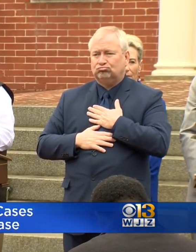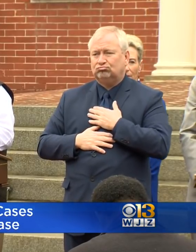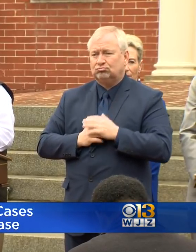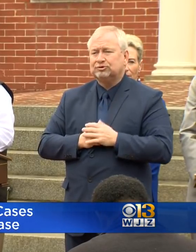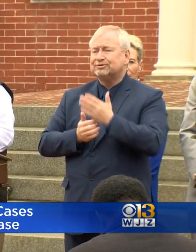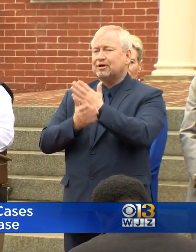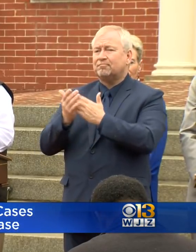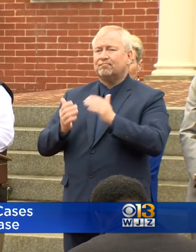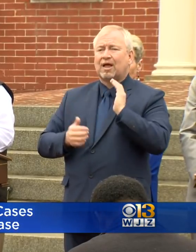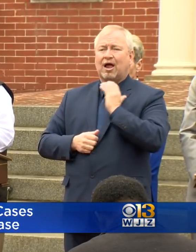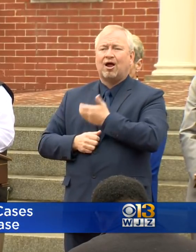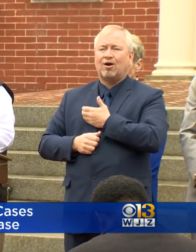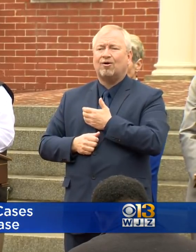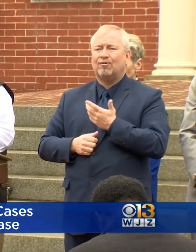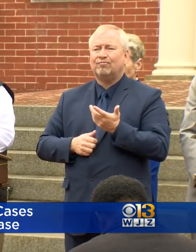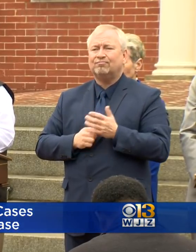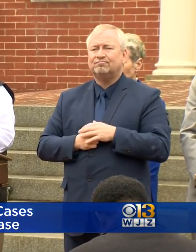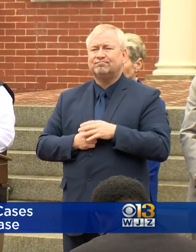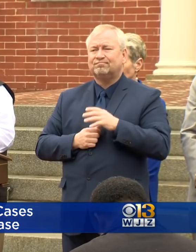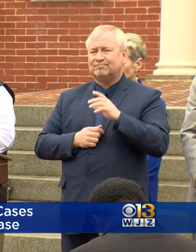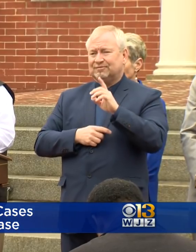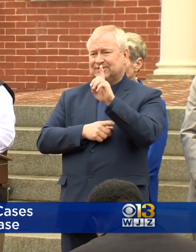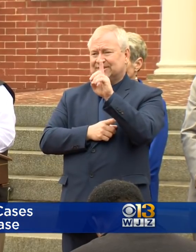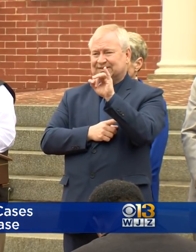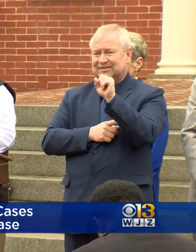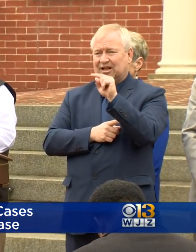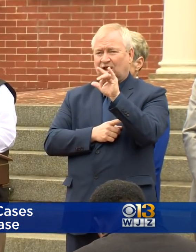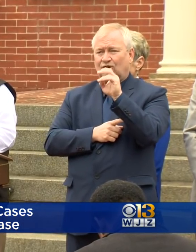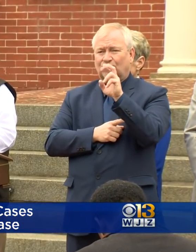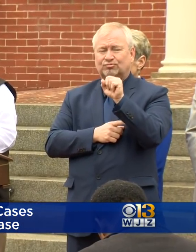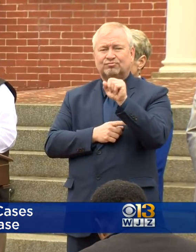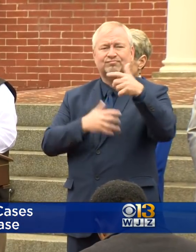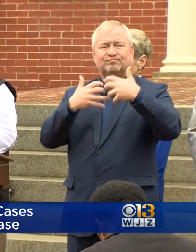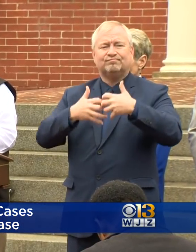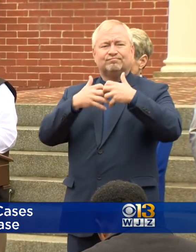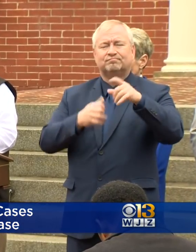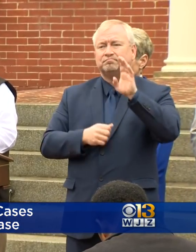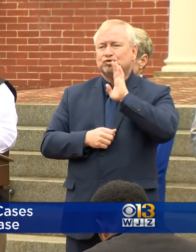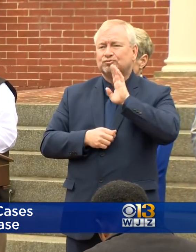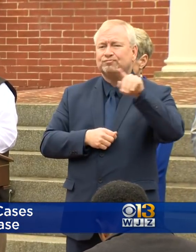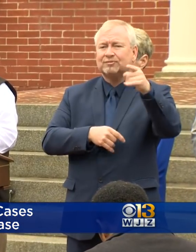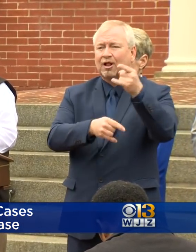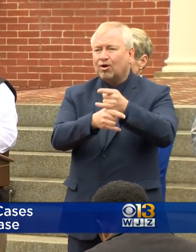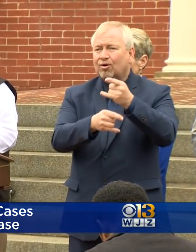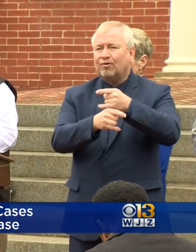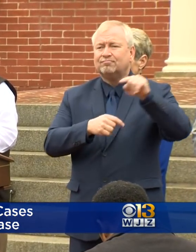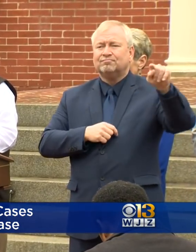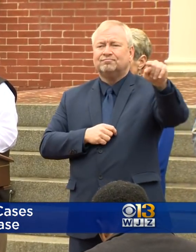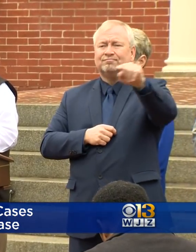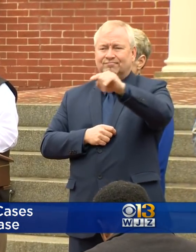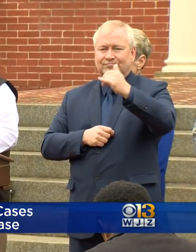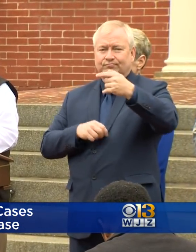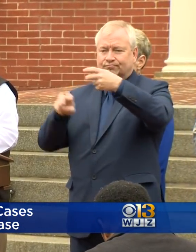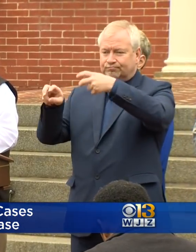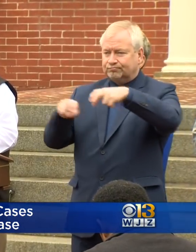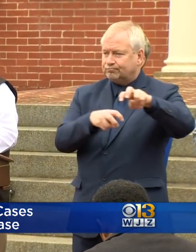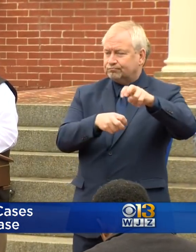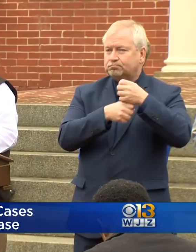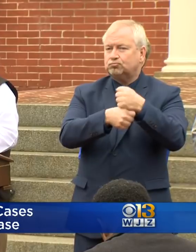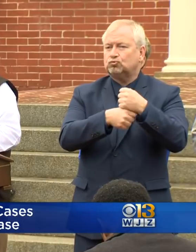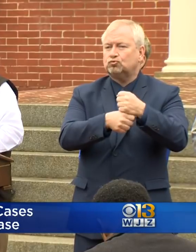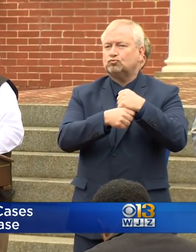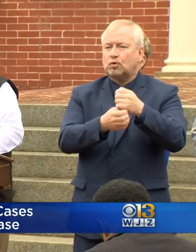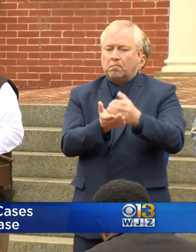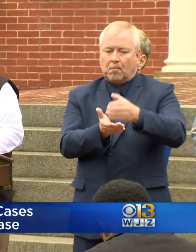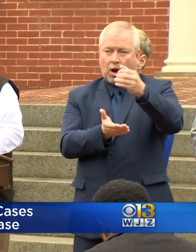state are now, instead of producing alcohol, they're producing hundreds of bottles of hand sanitizer